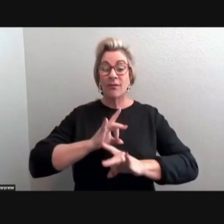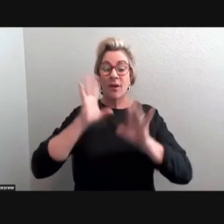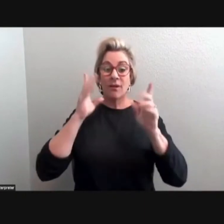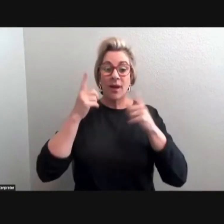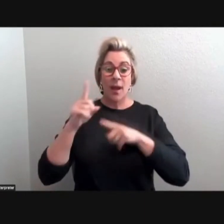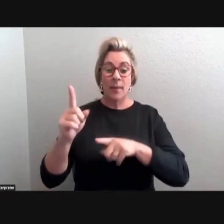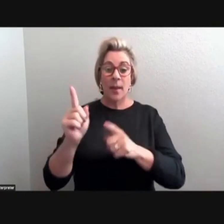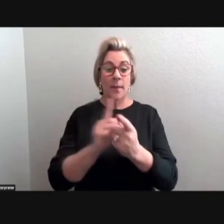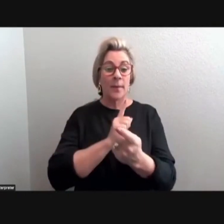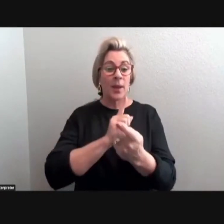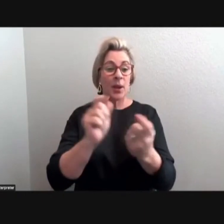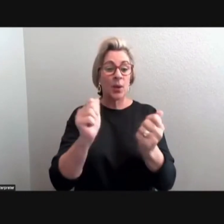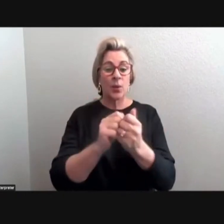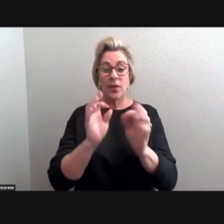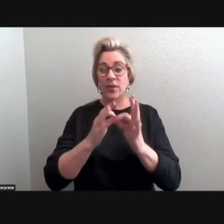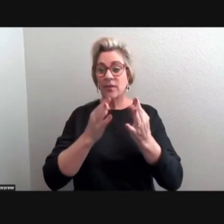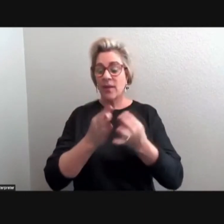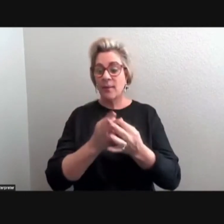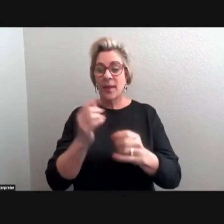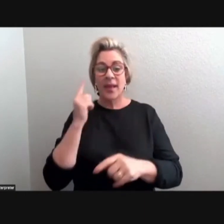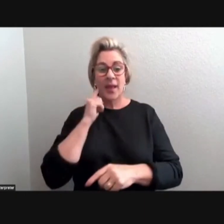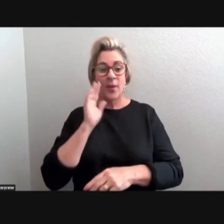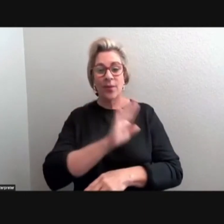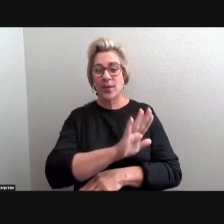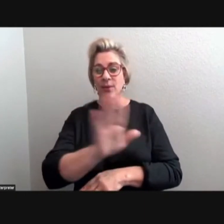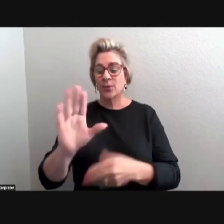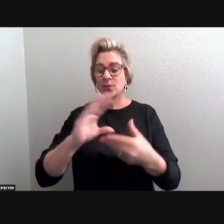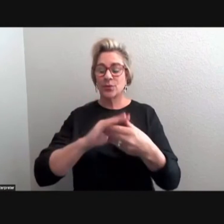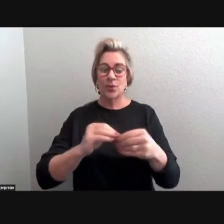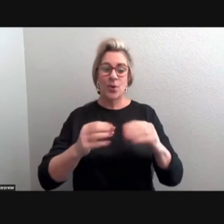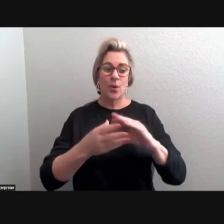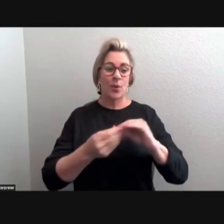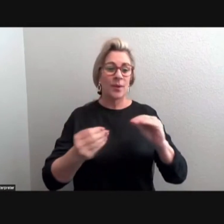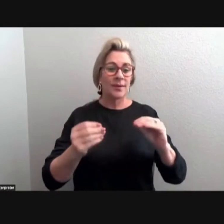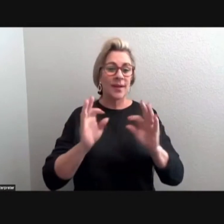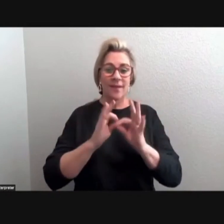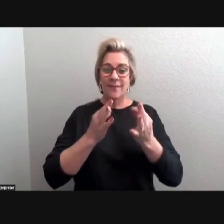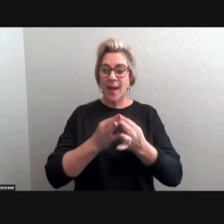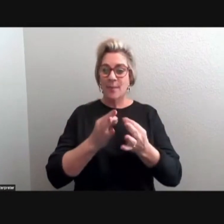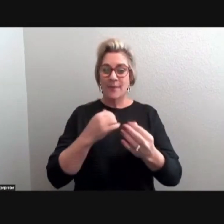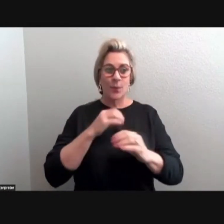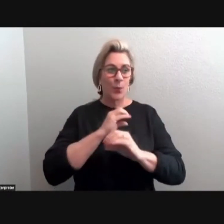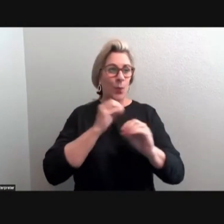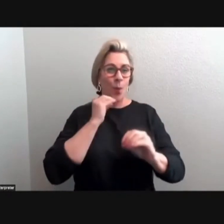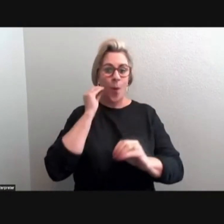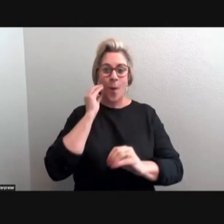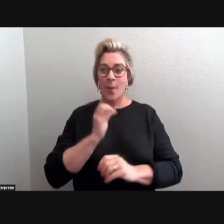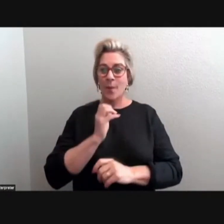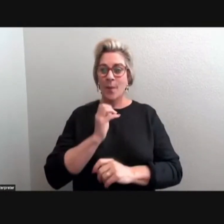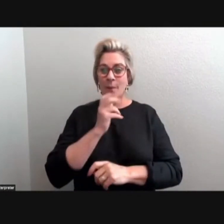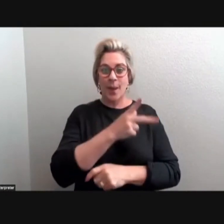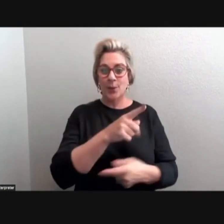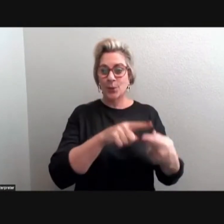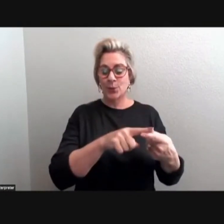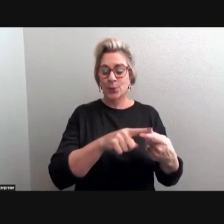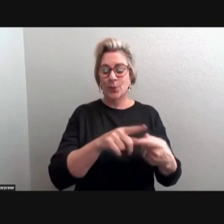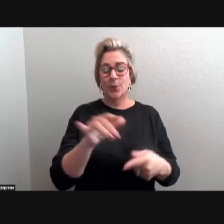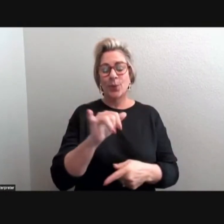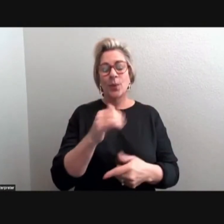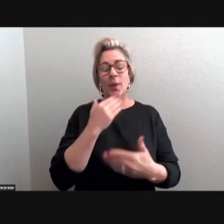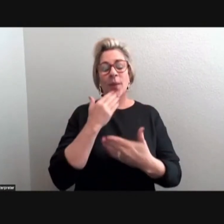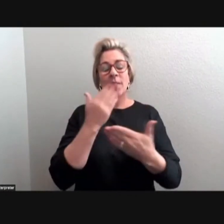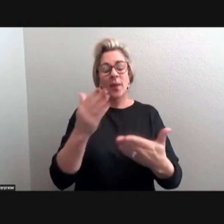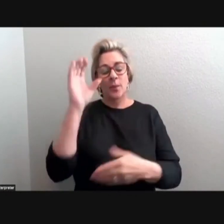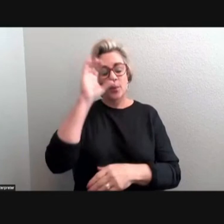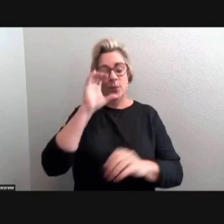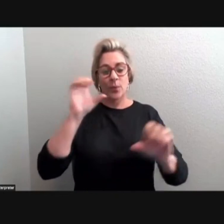with families, hearing from them firsthand, families who don't have a home to return to. I want to thank President